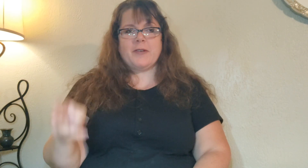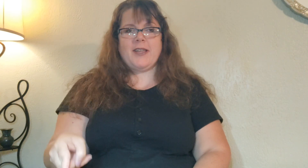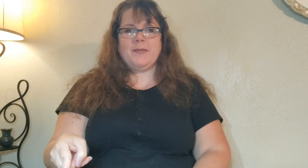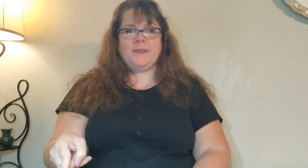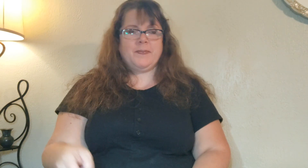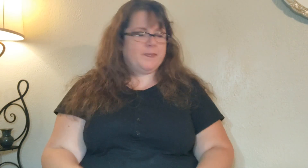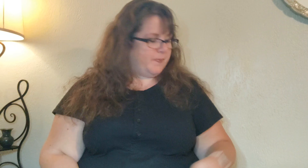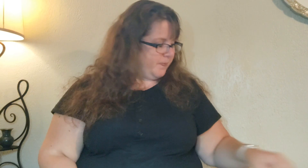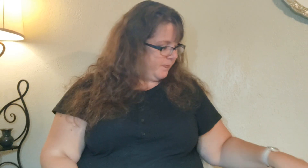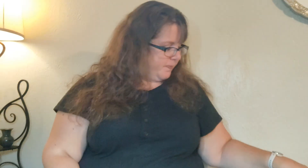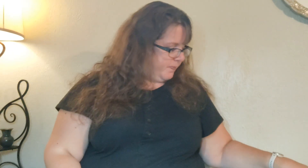history.